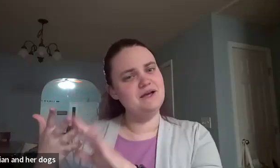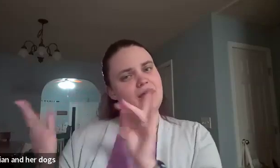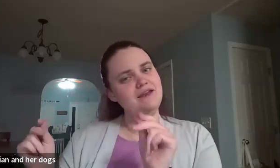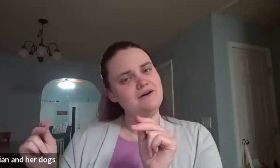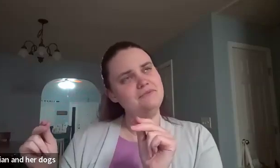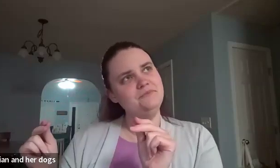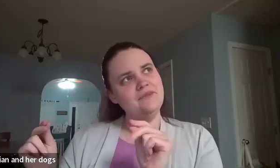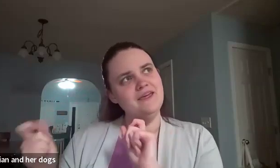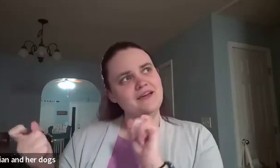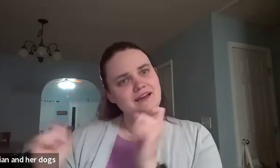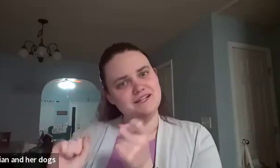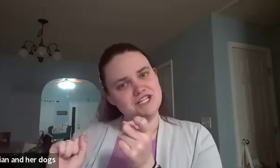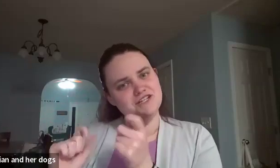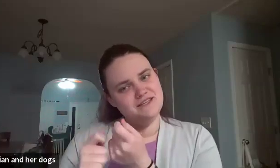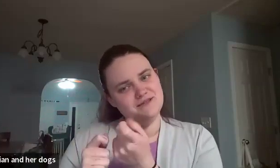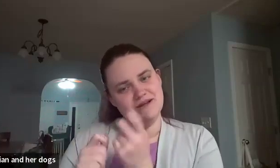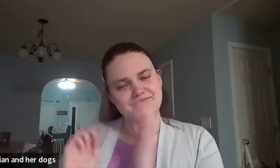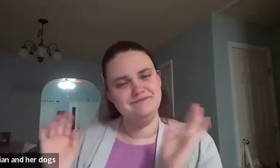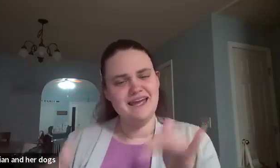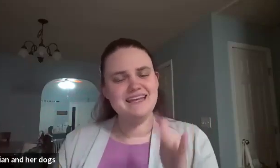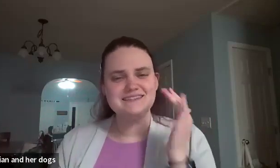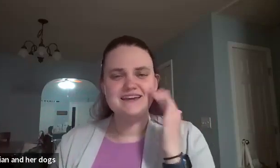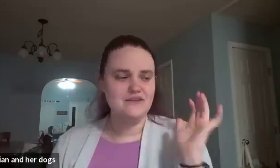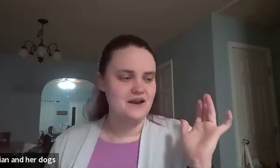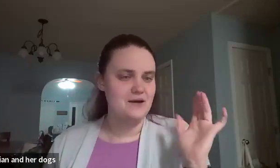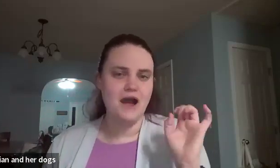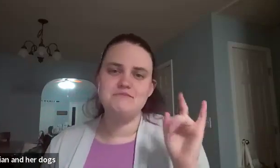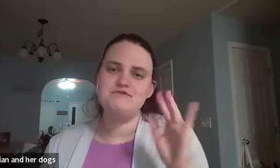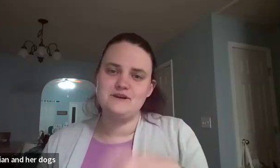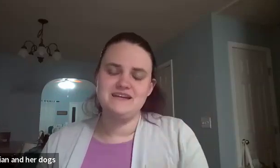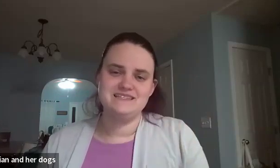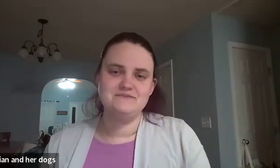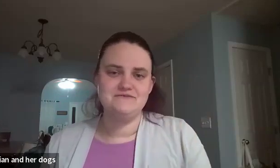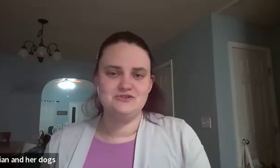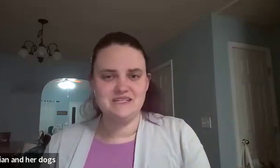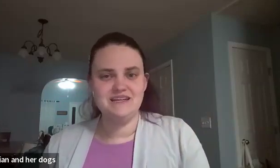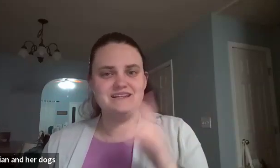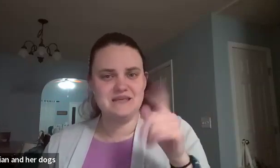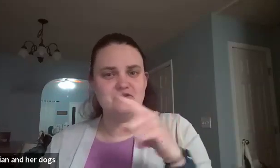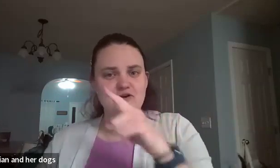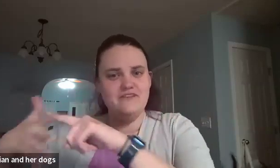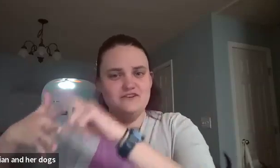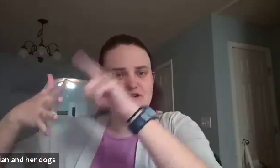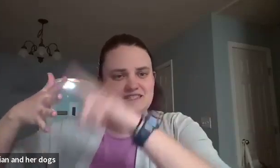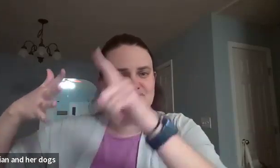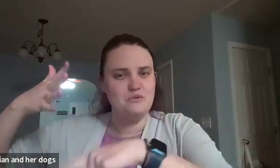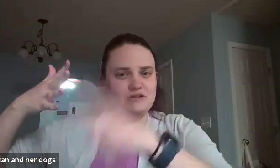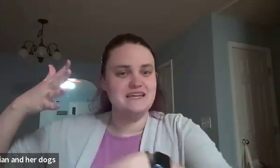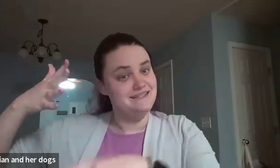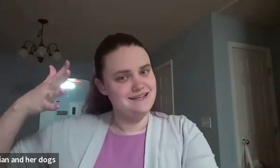like, wait, no, gotta change it for this one. It's like the I before E, except after C, except for, and then there's all these extra words that Yeah, it there are